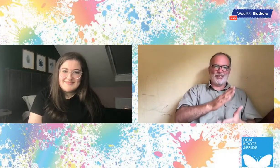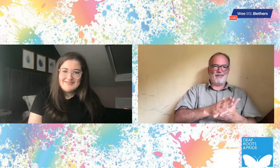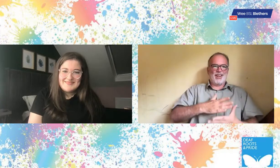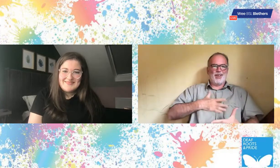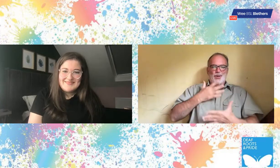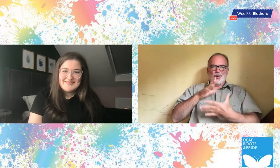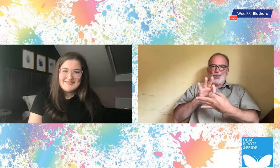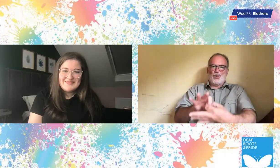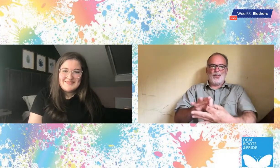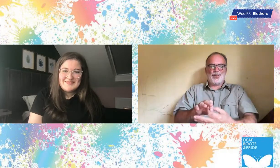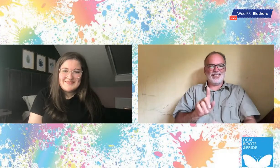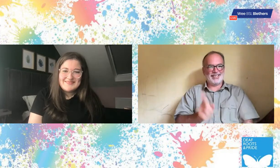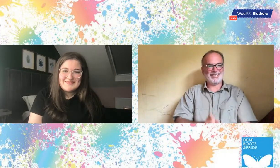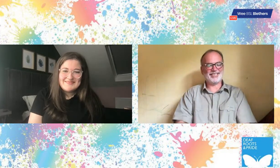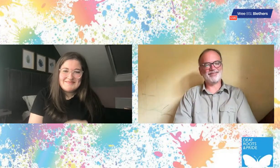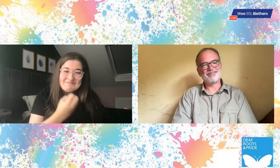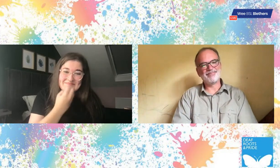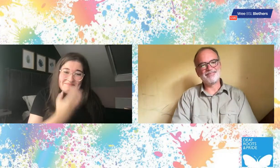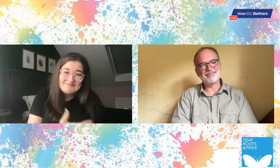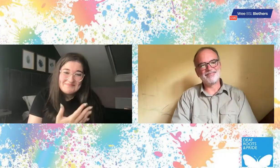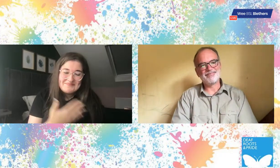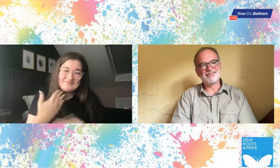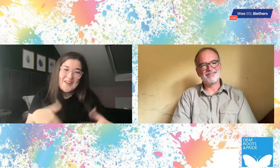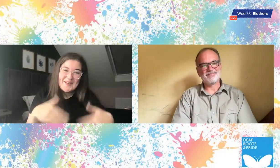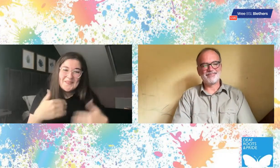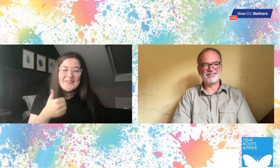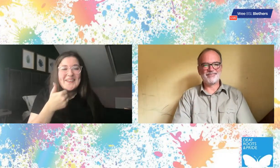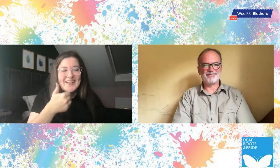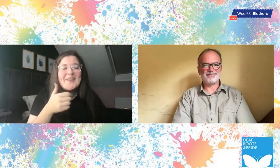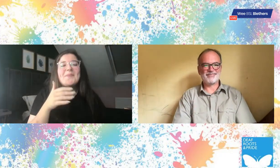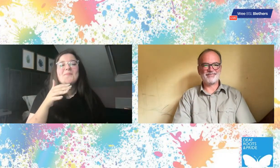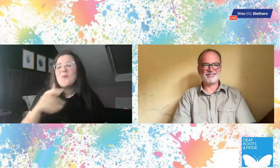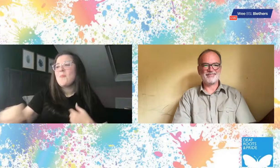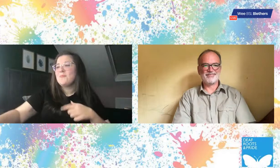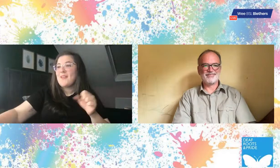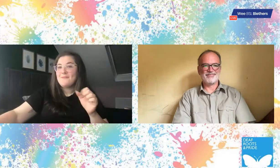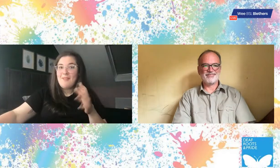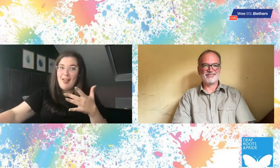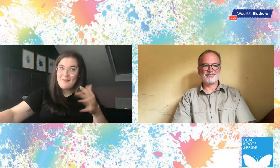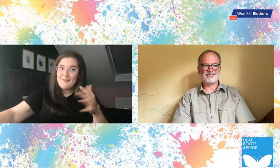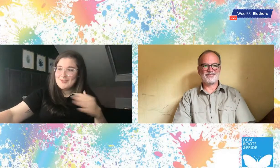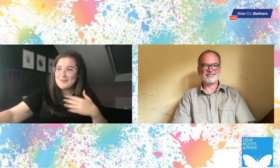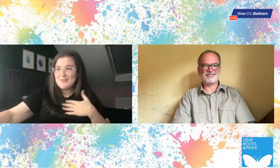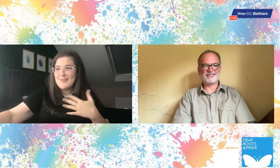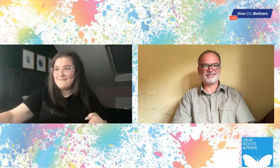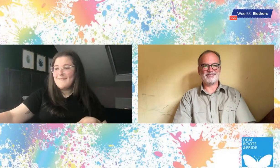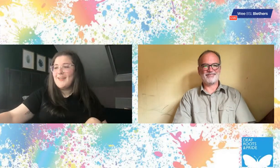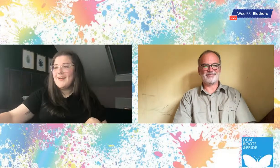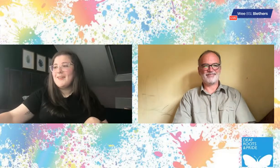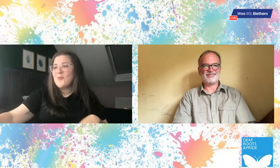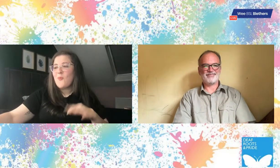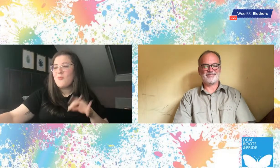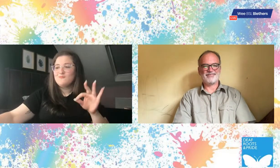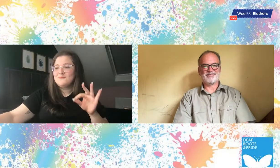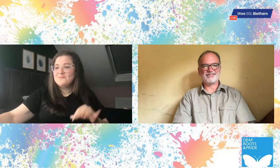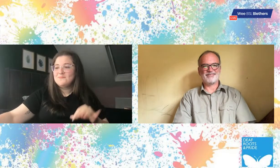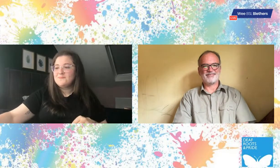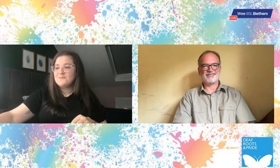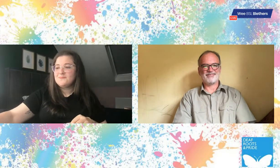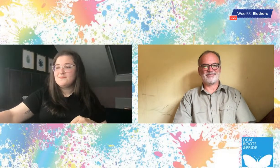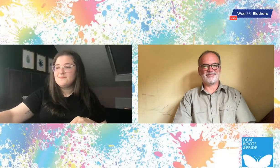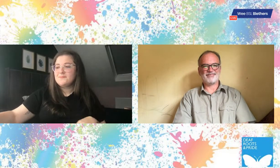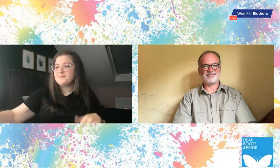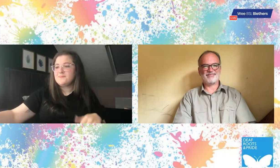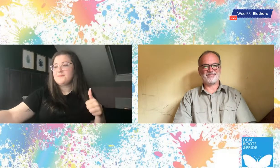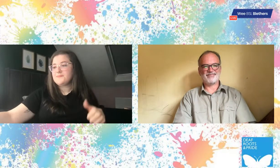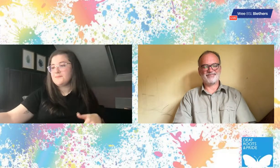very different. Just to be able to touch those animals and kind of connect with them was amazing. oh, that's just so lovely to hear.